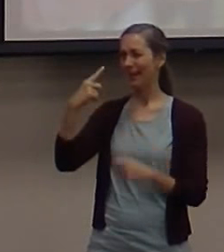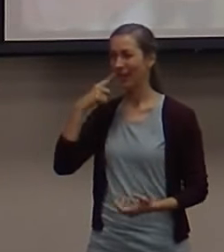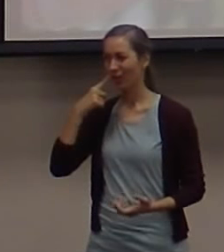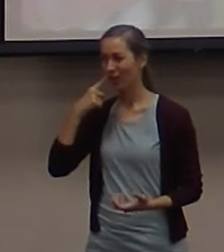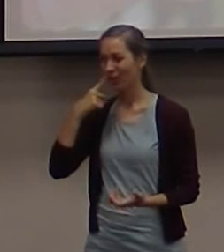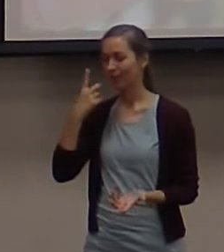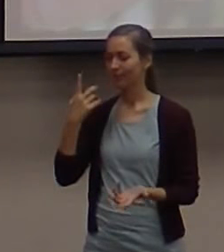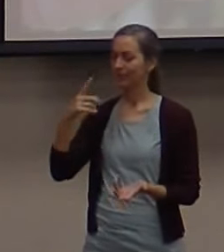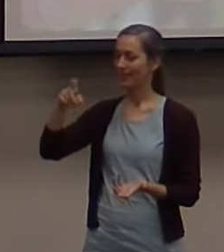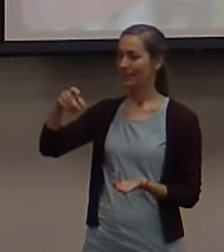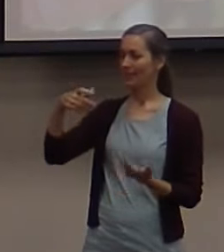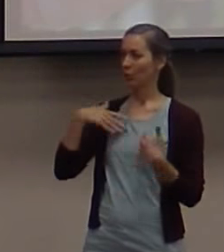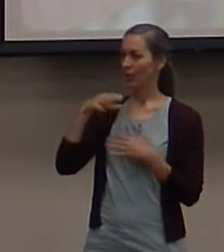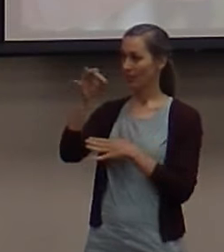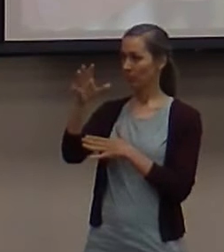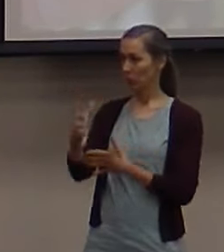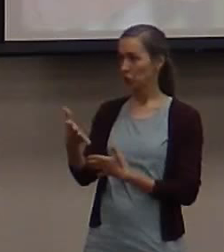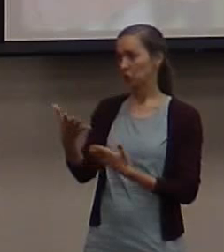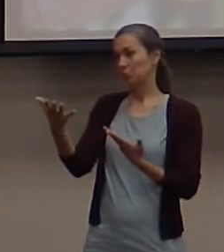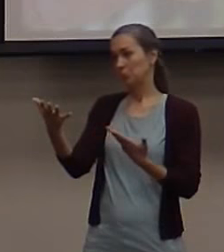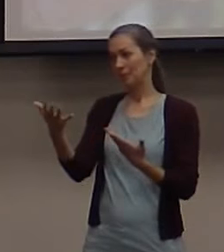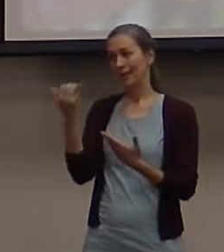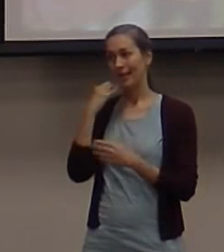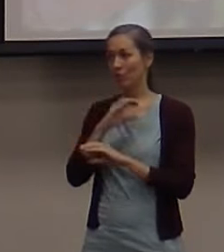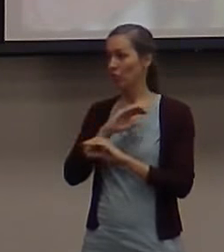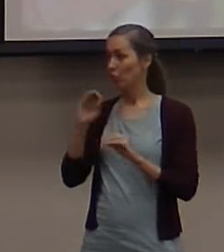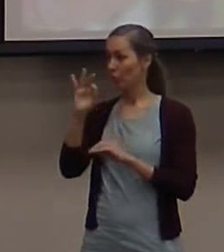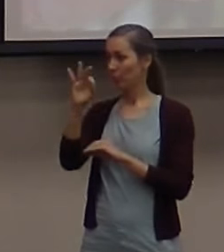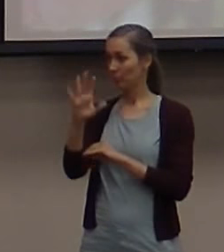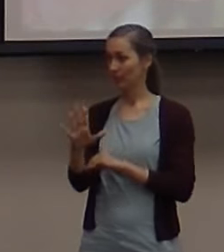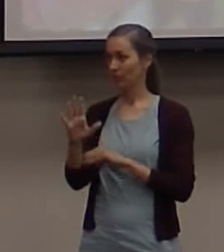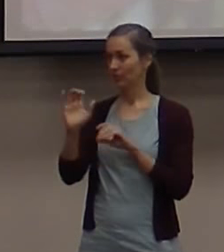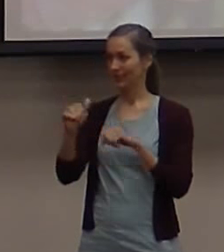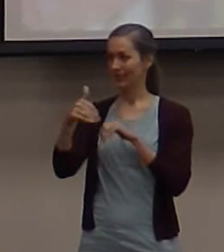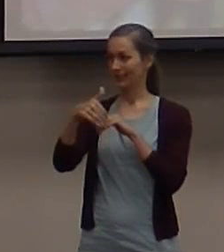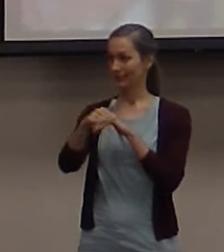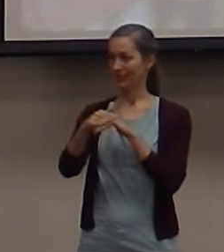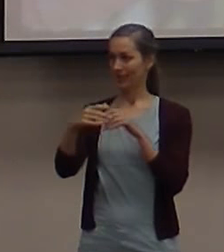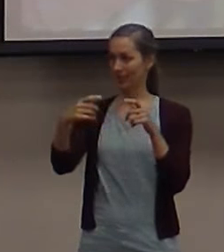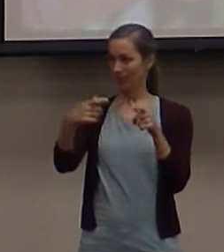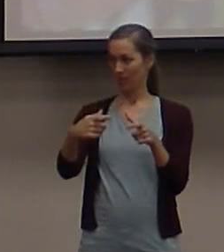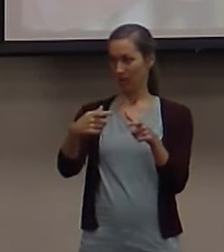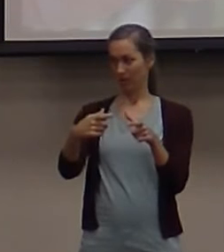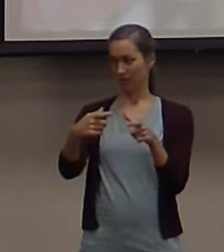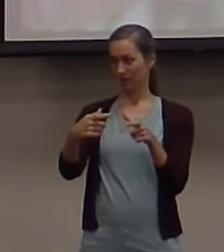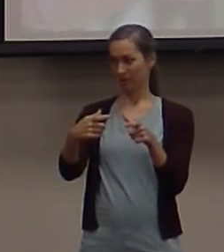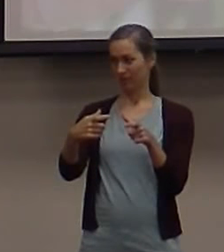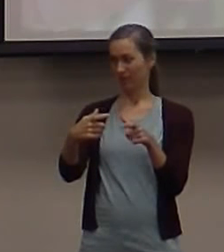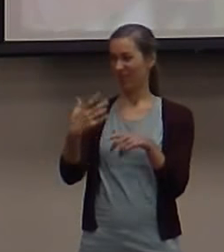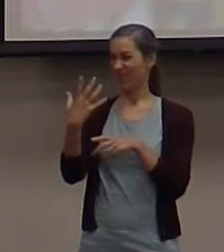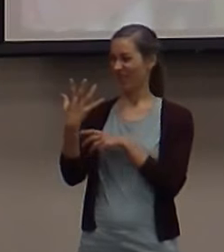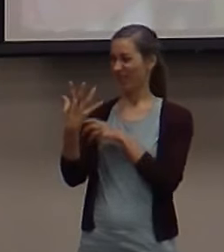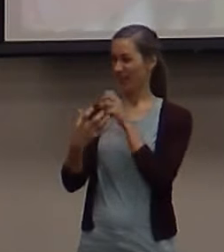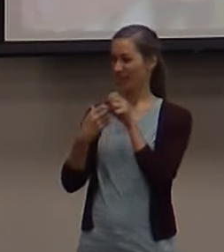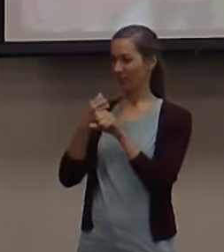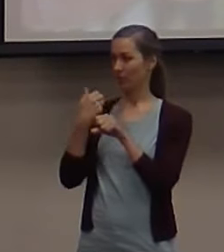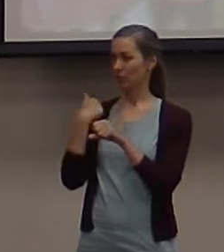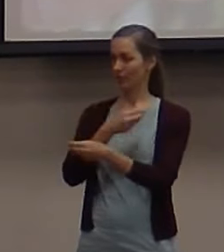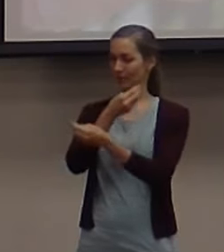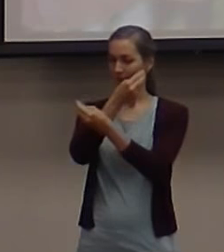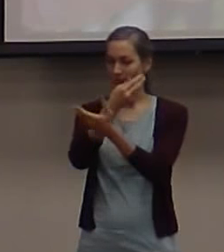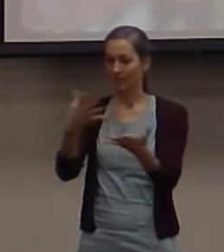In that case, there's a solar player. Over the past 5 years, we've given out over 10,000 of these, and on this one day, we gave